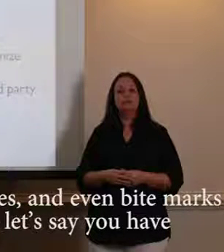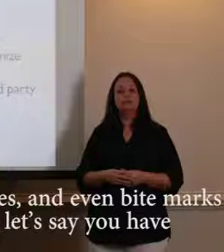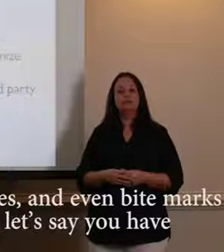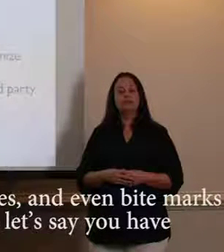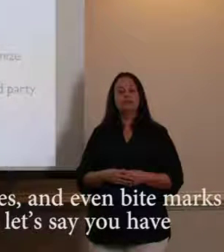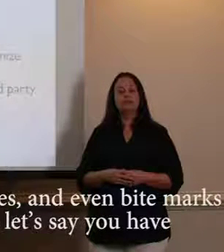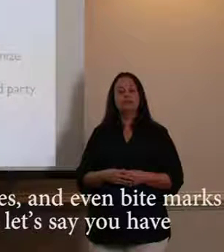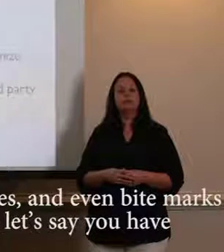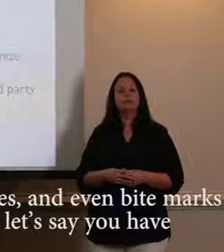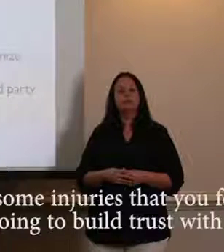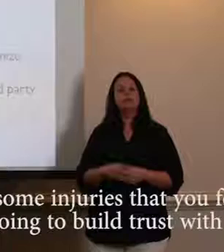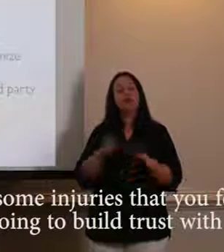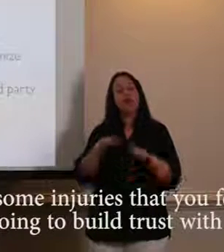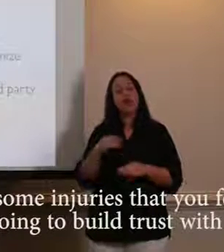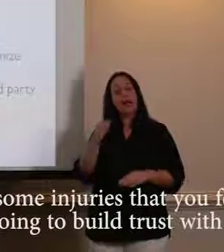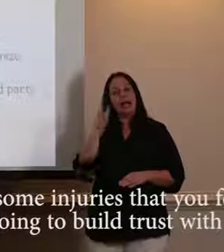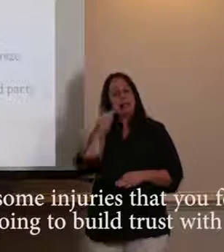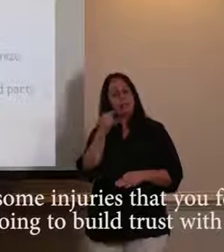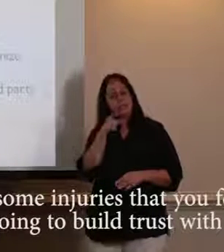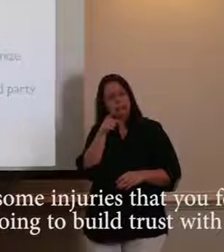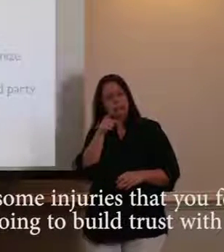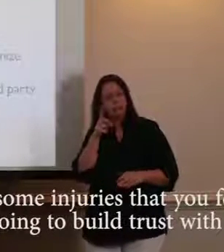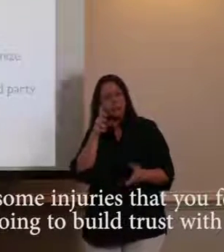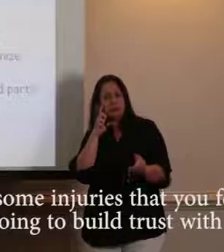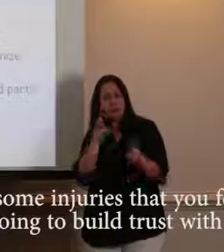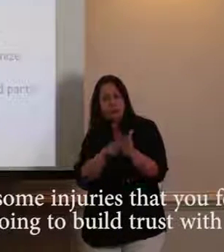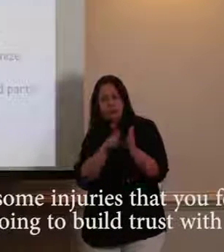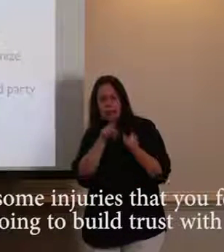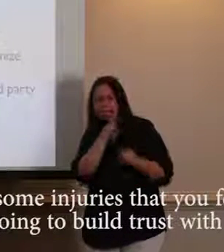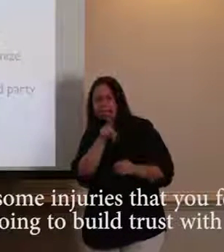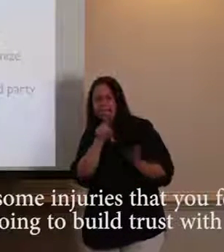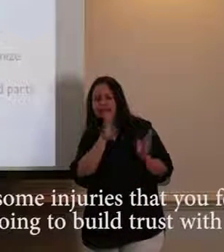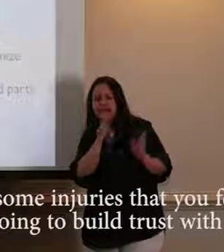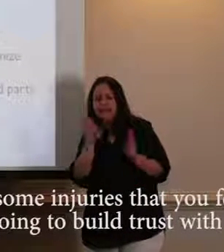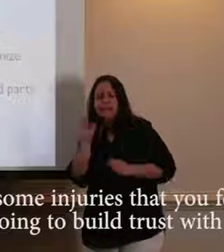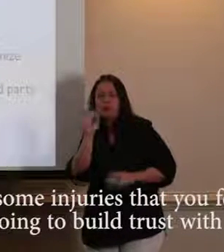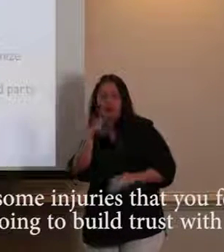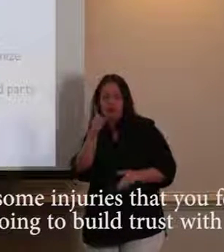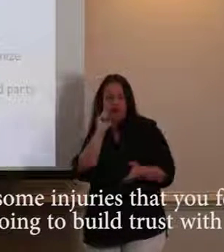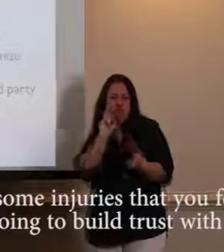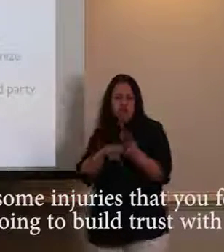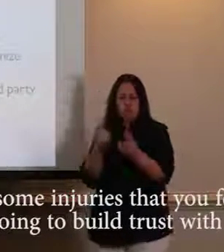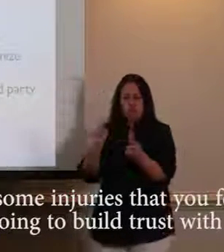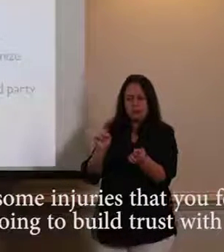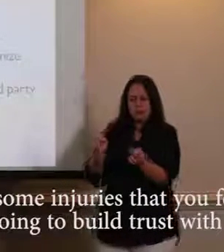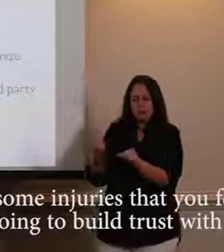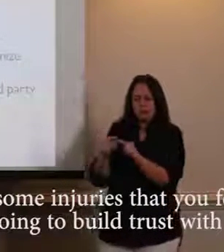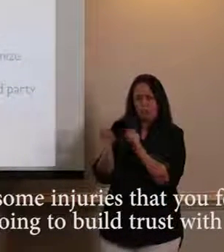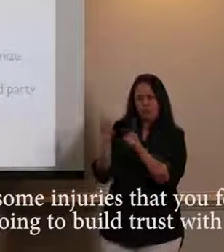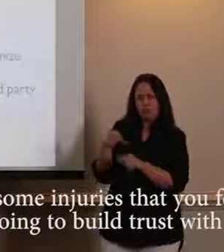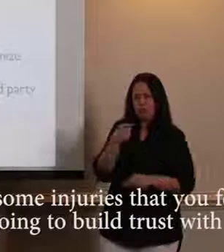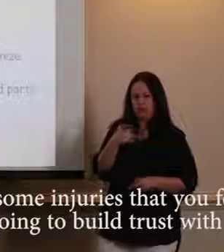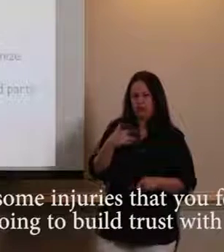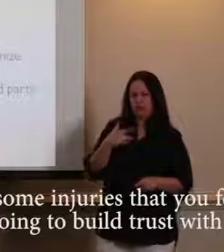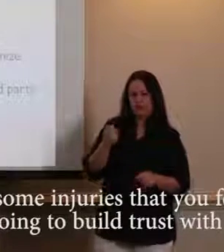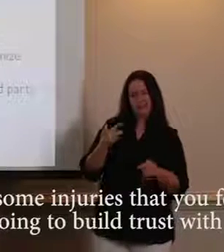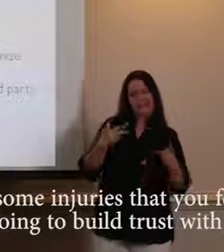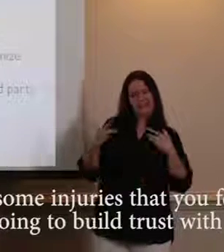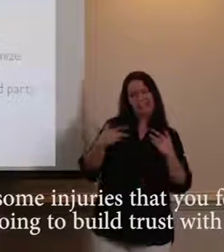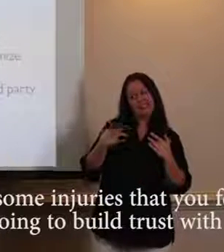So let's say you have recognized some patterns or some injuries that you feel are concerning. First you want to